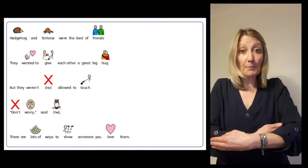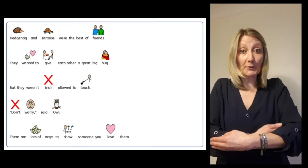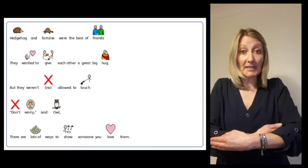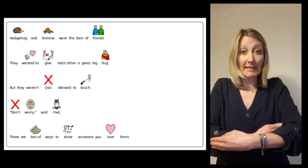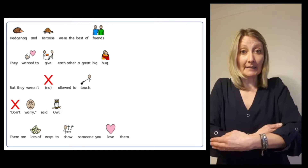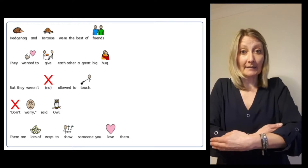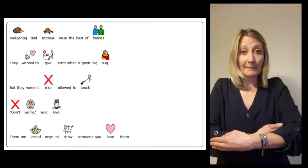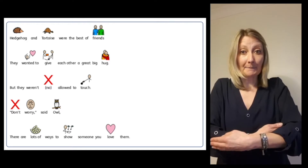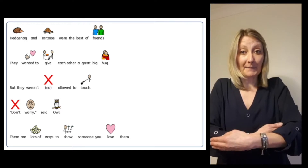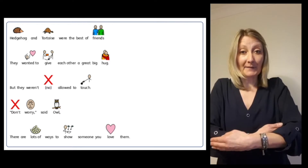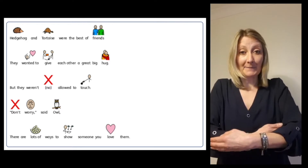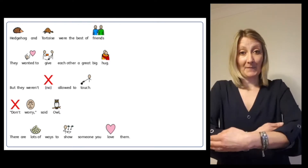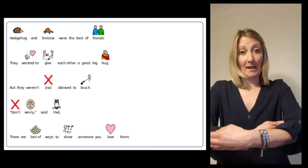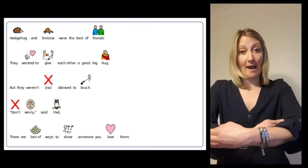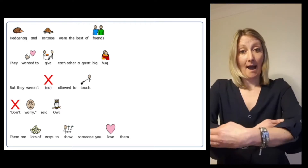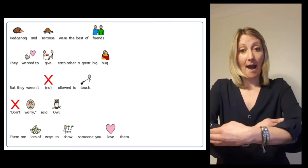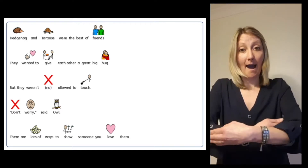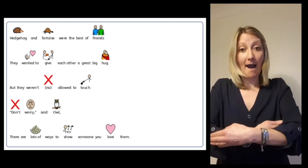your body.